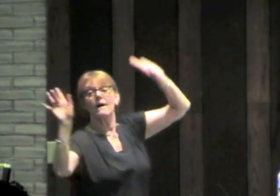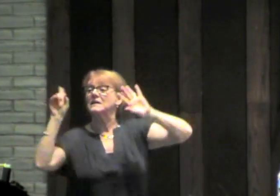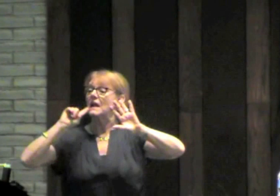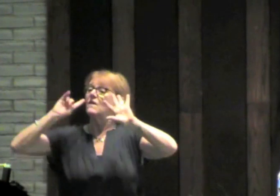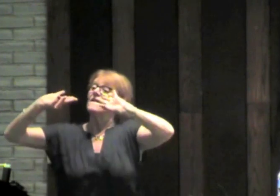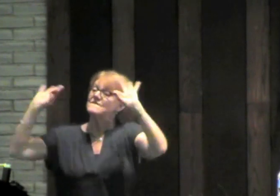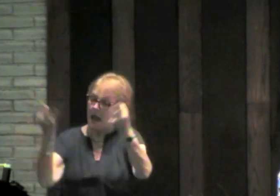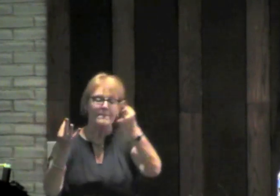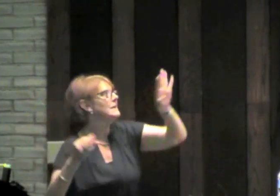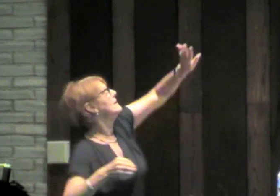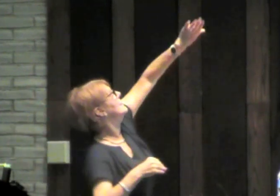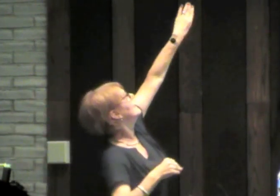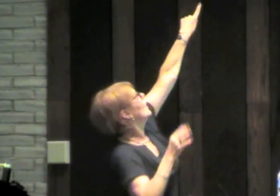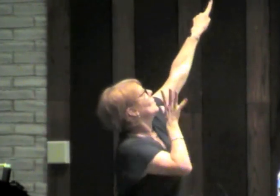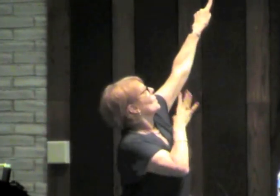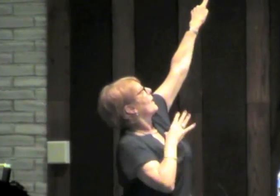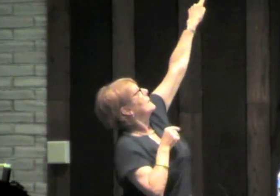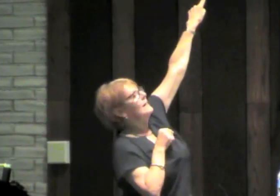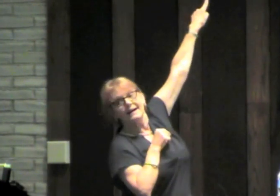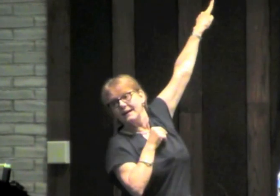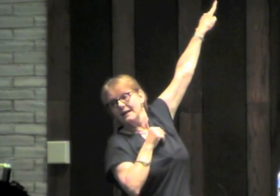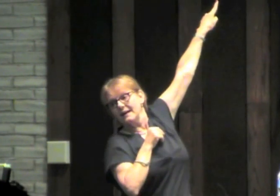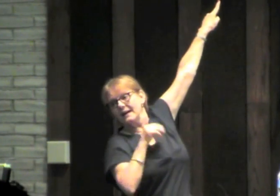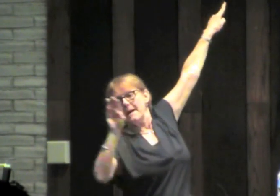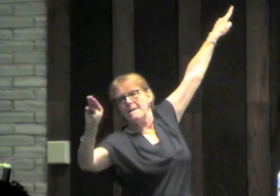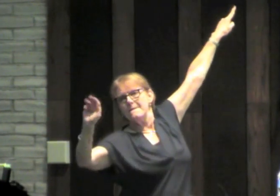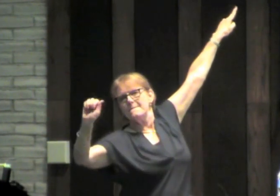interesting. Now, this is the deaf family over here on the left. You see the